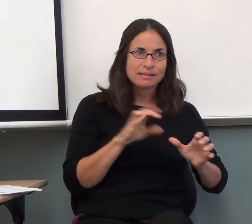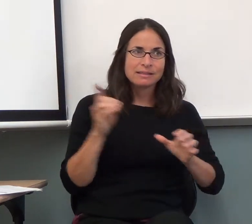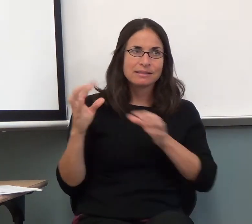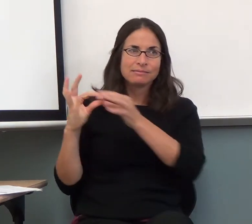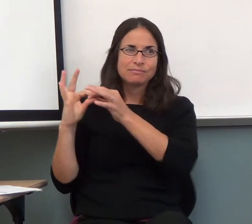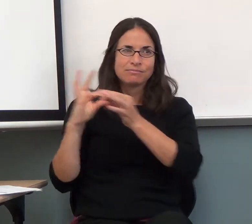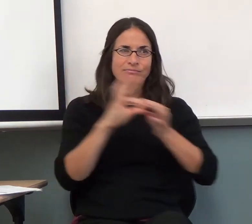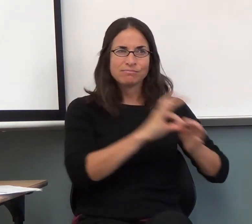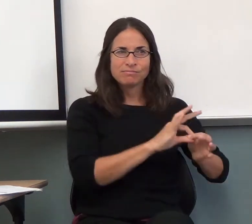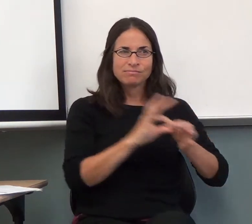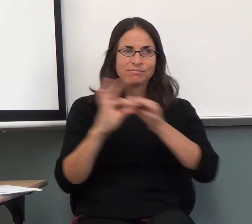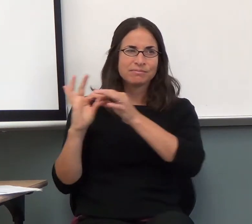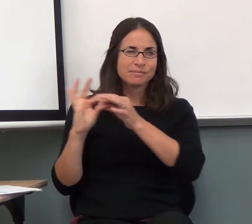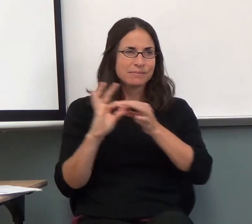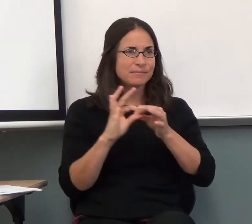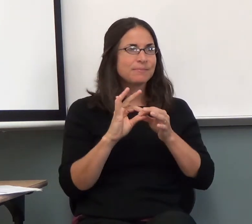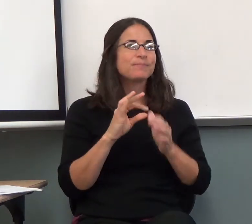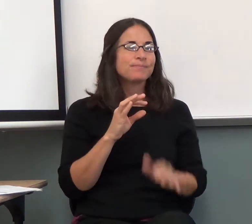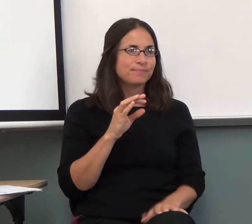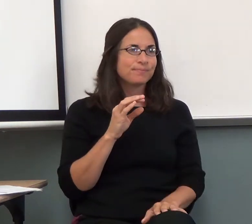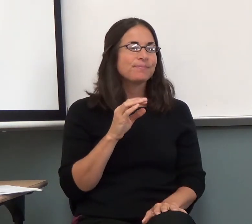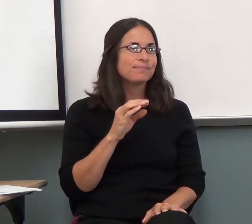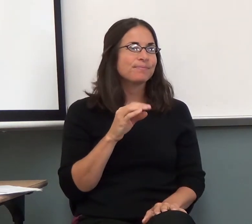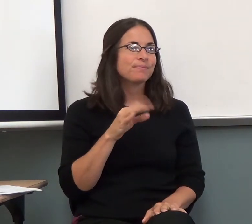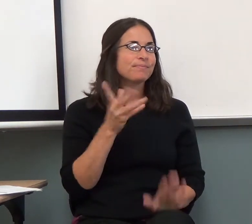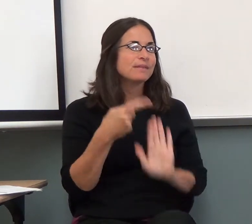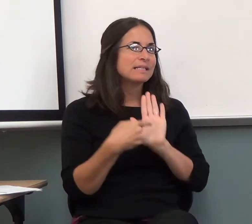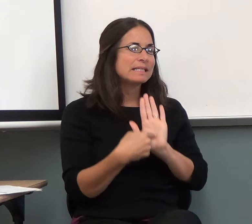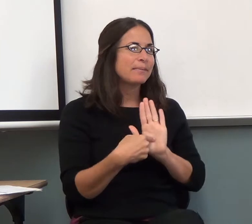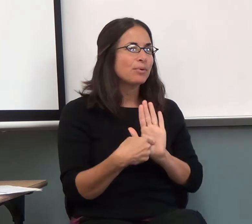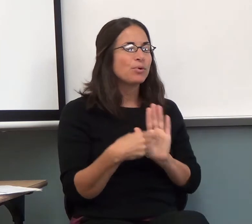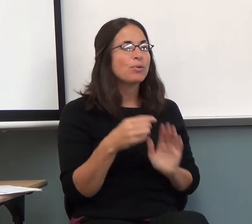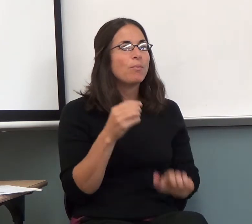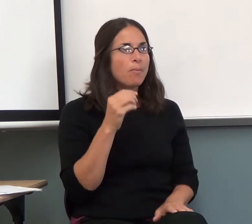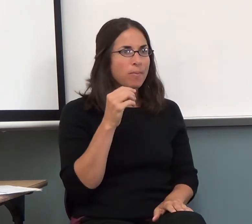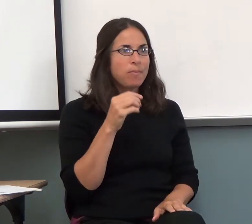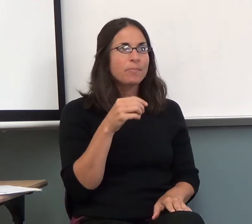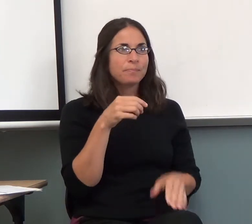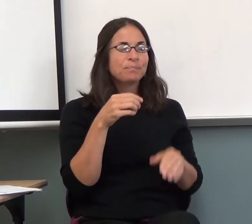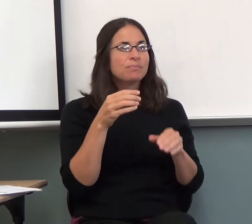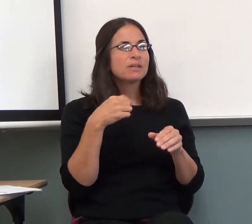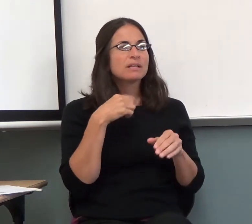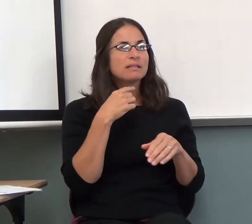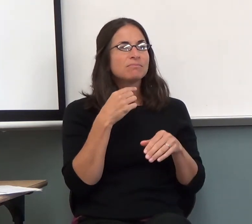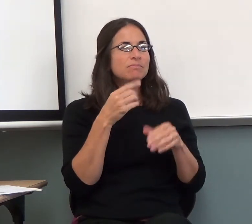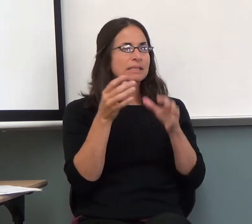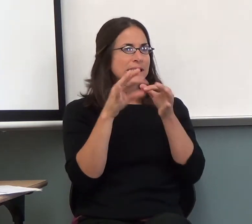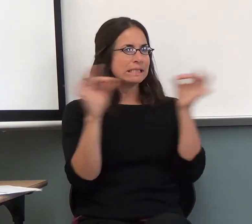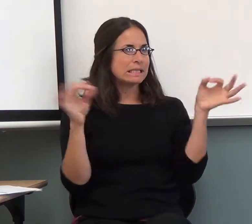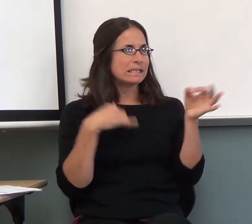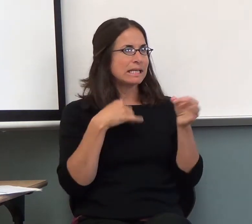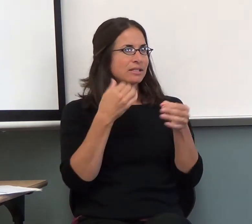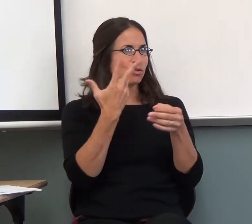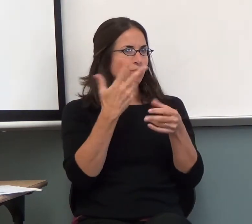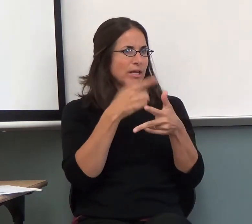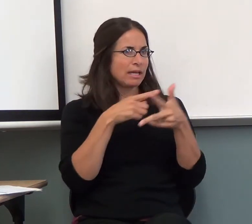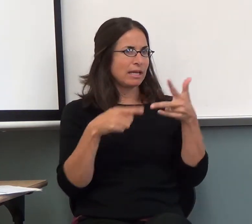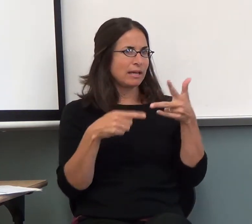that thing. So what you look at is a sentence that essentially has 3 parts. The first one is subject, the second